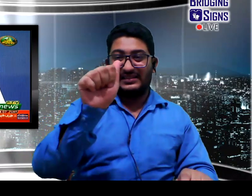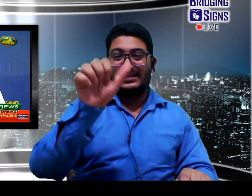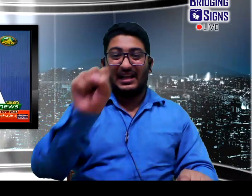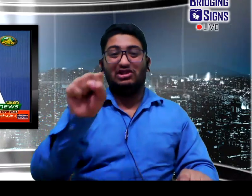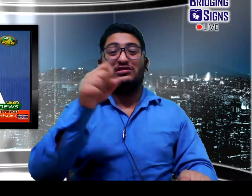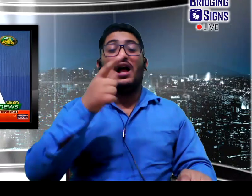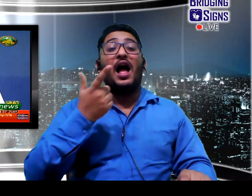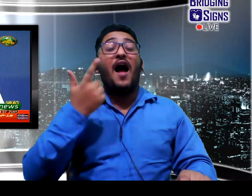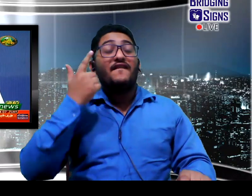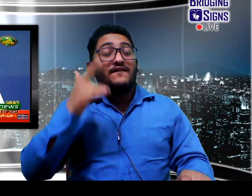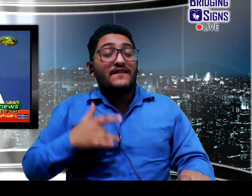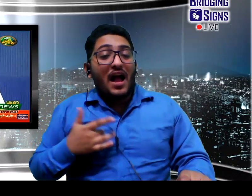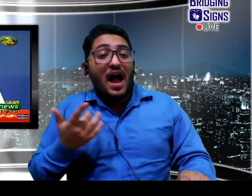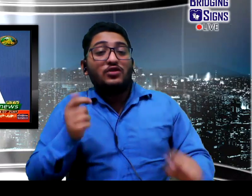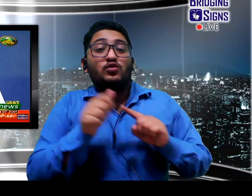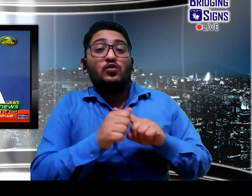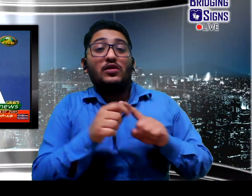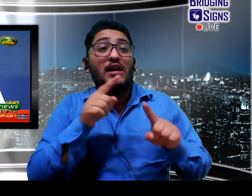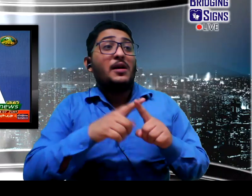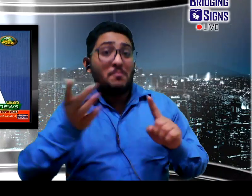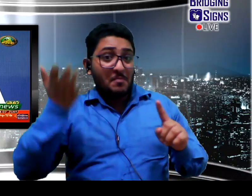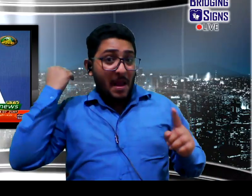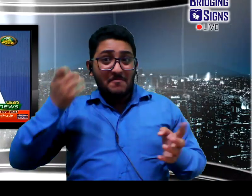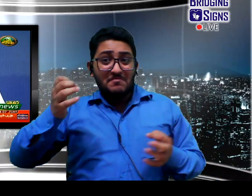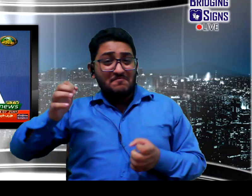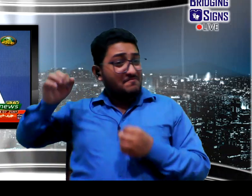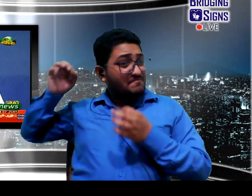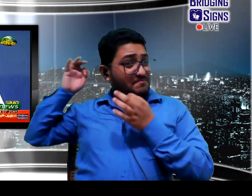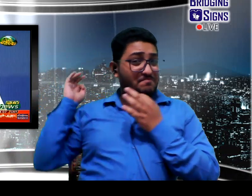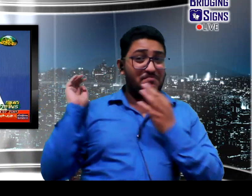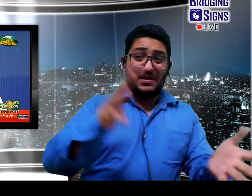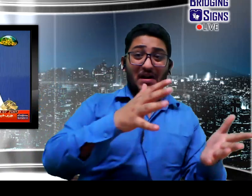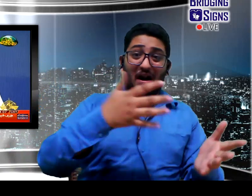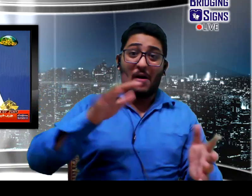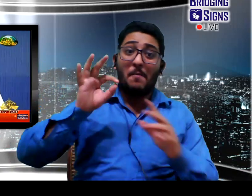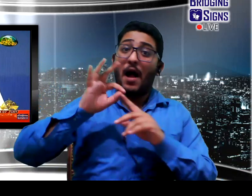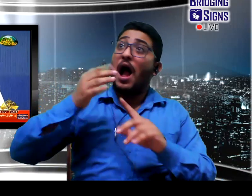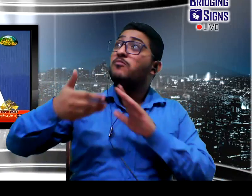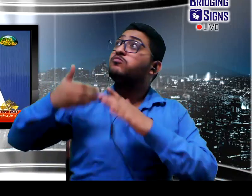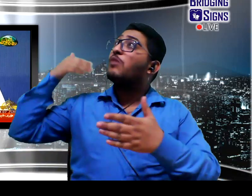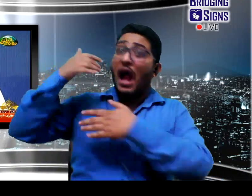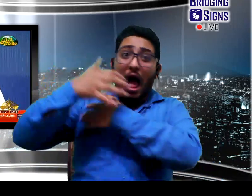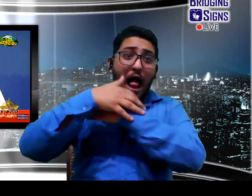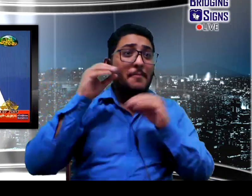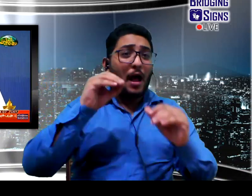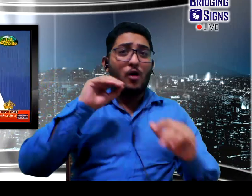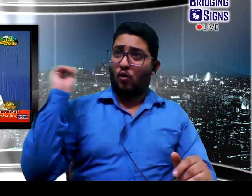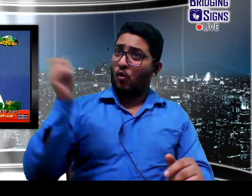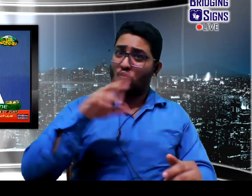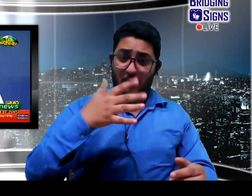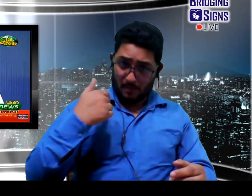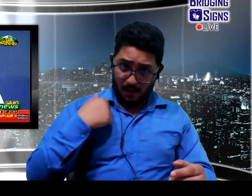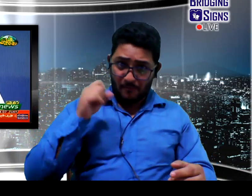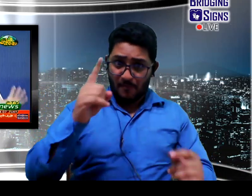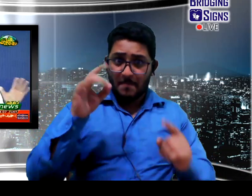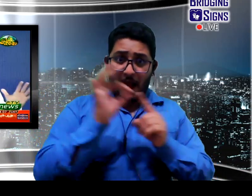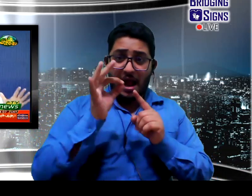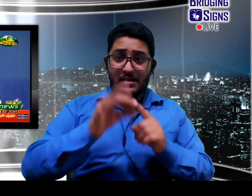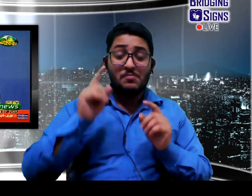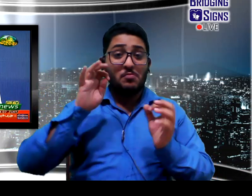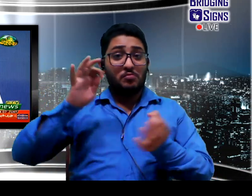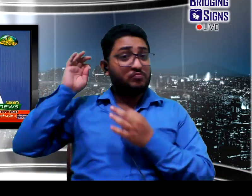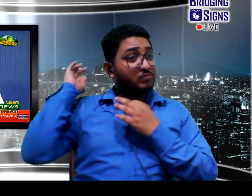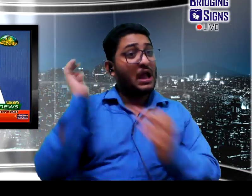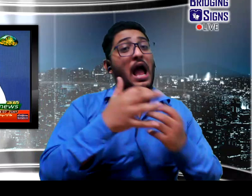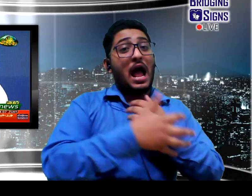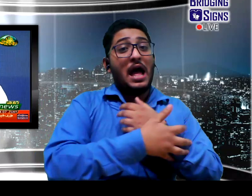Pakistan has never spent so much money in our entire history on poverty alleviation as we are doing this time, despite